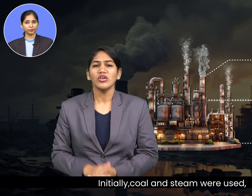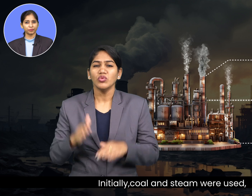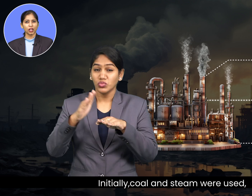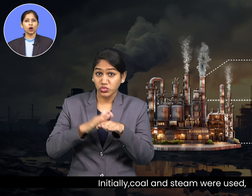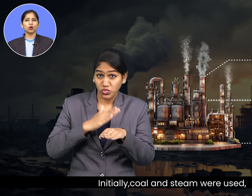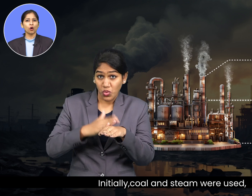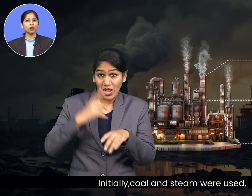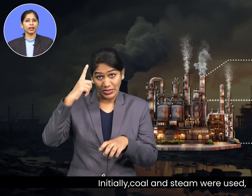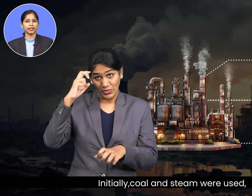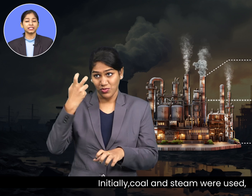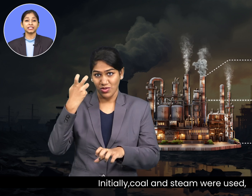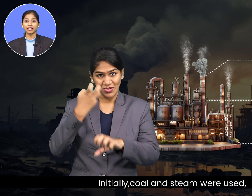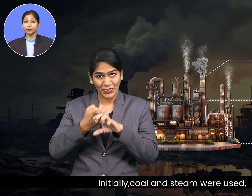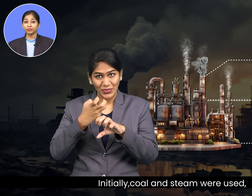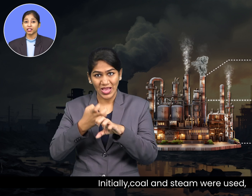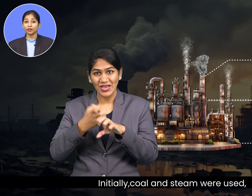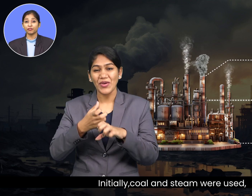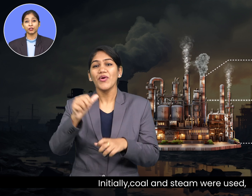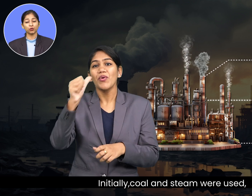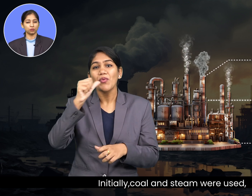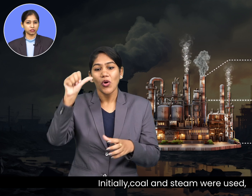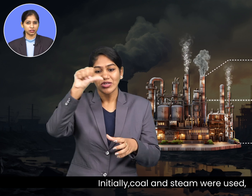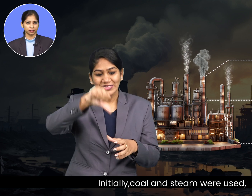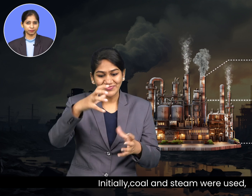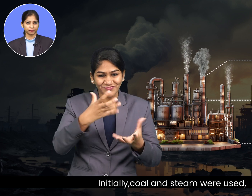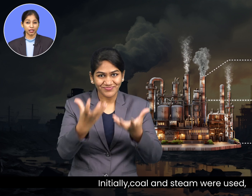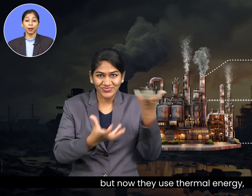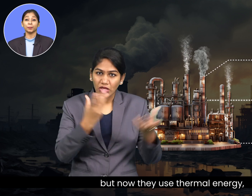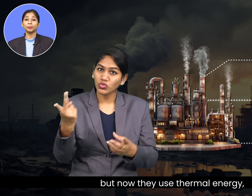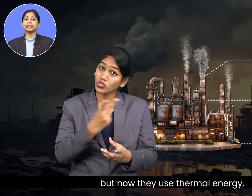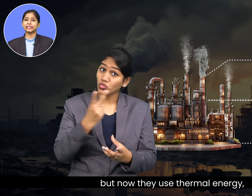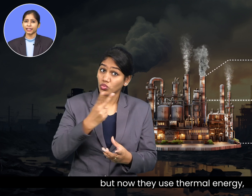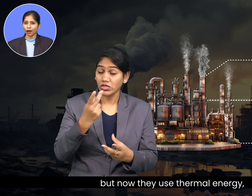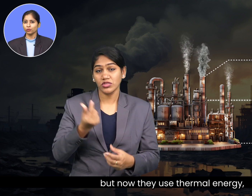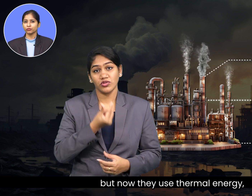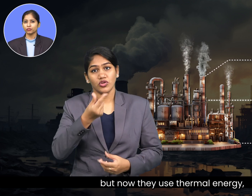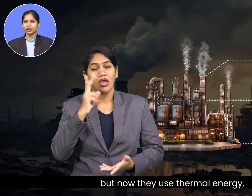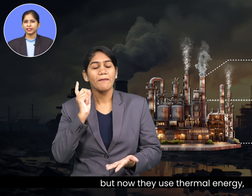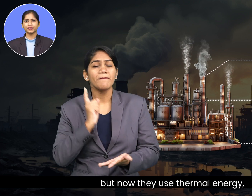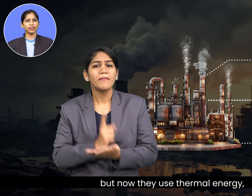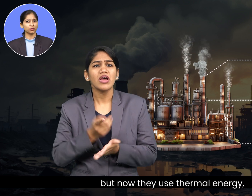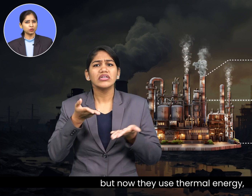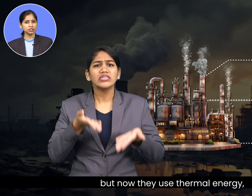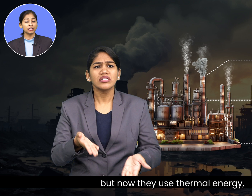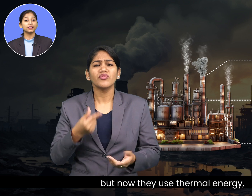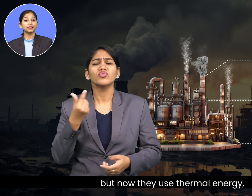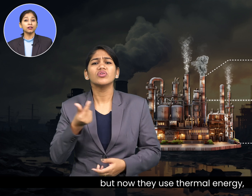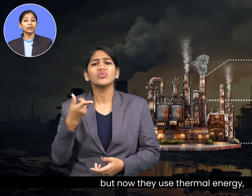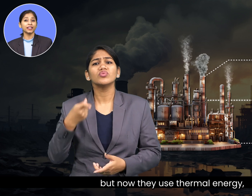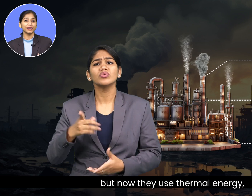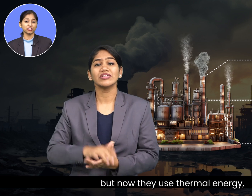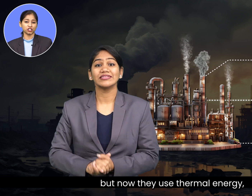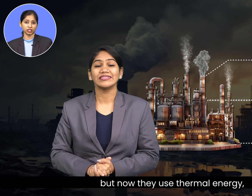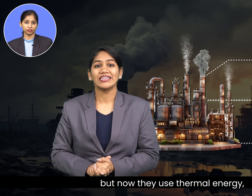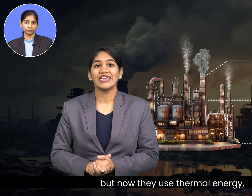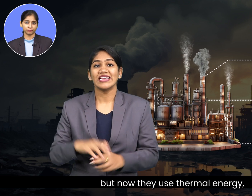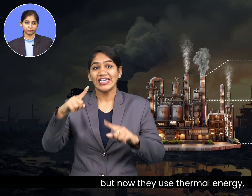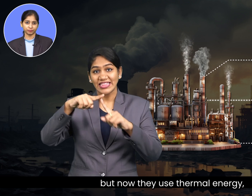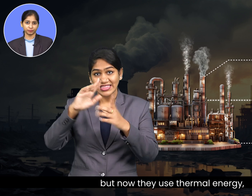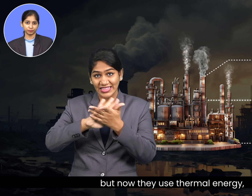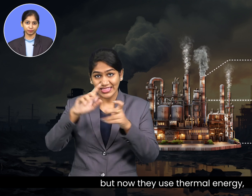Initially, coal and steam were used, but now they use thermal